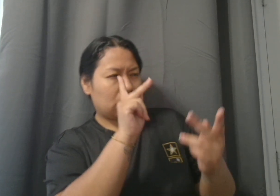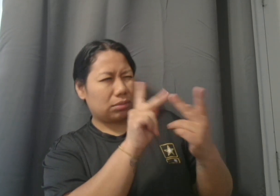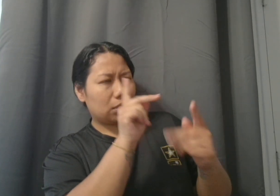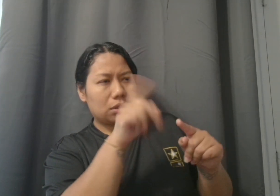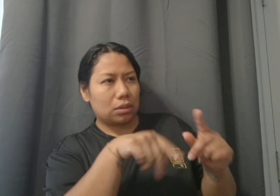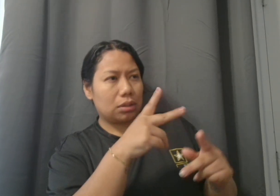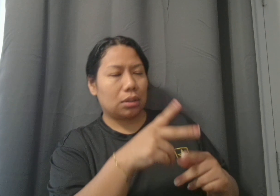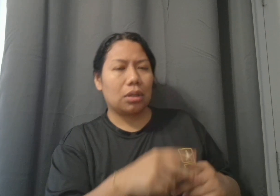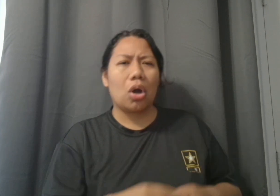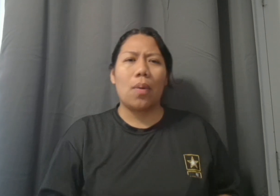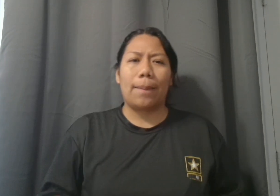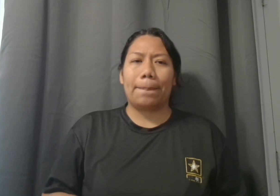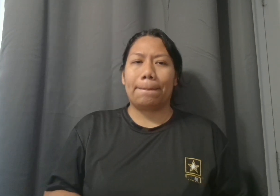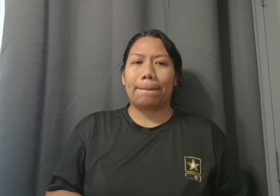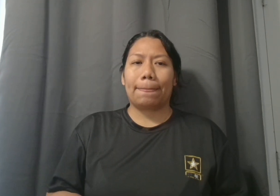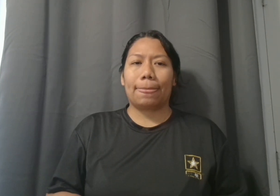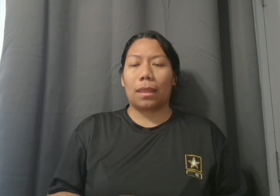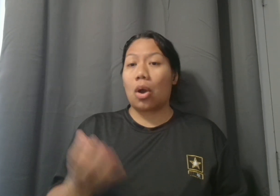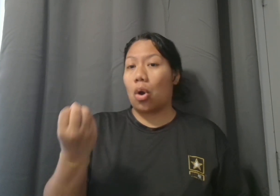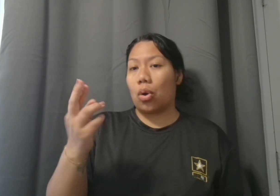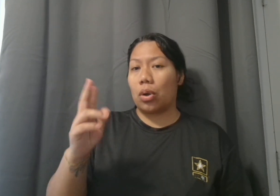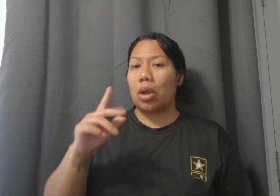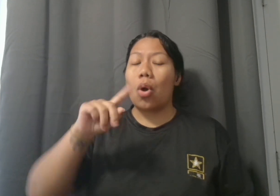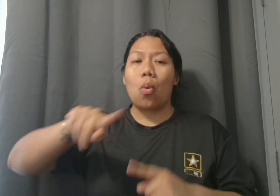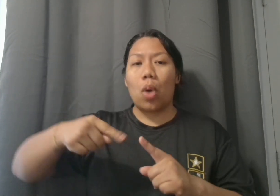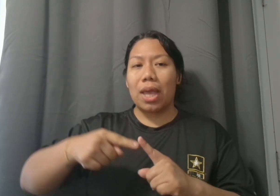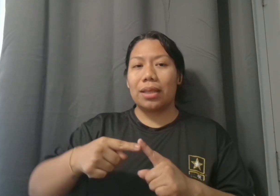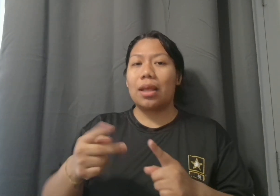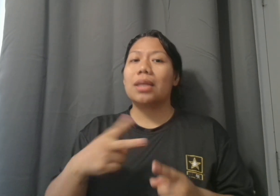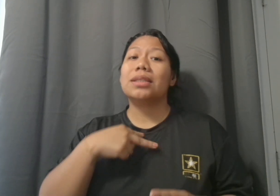or when the speaker is visible but is not speech readable.